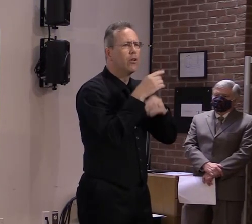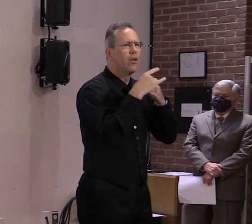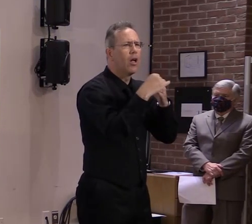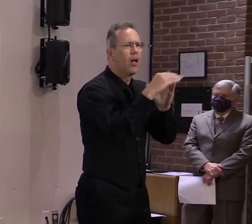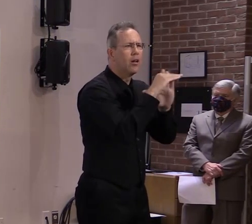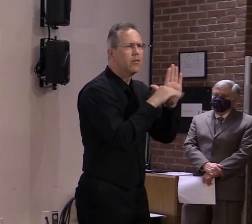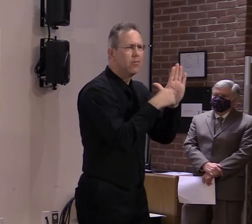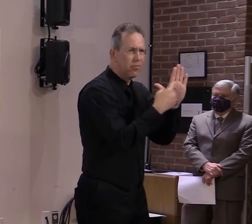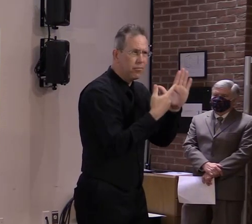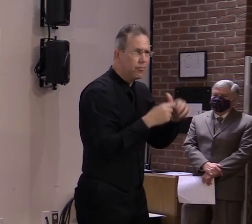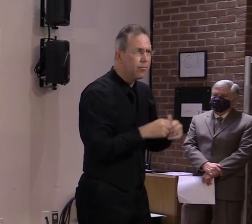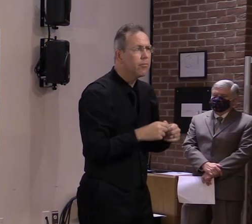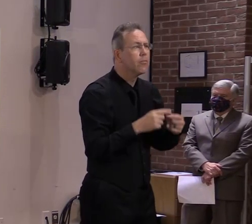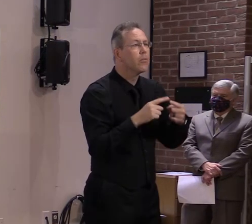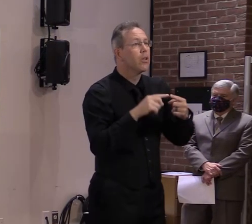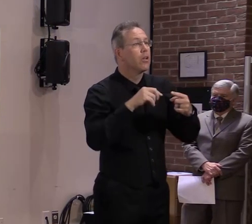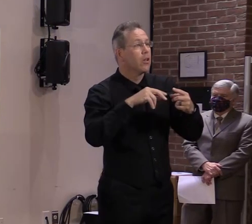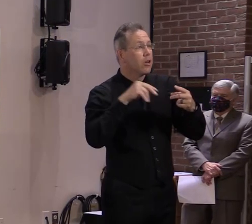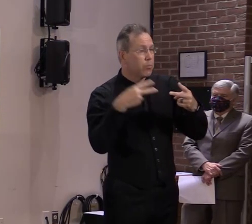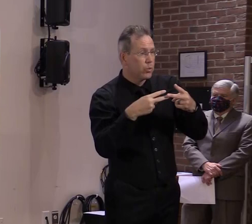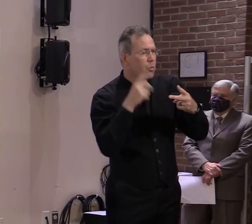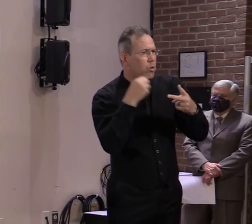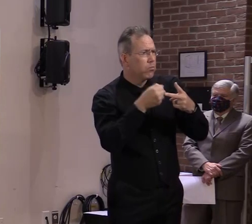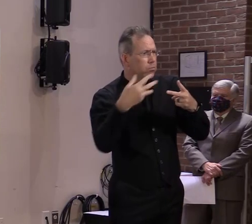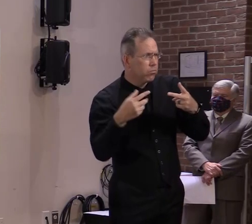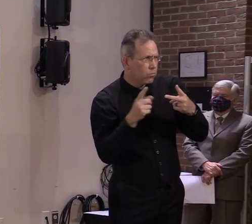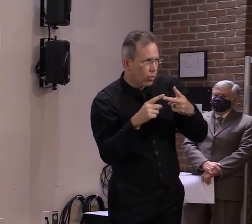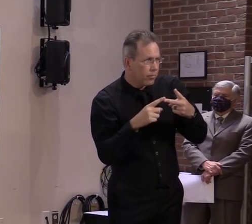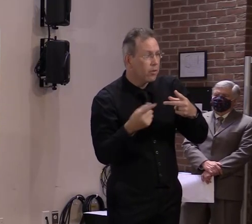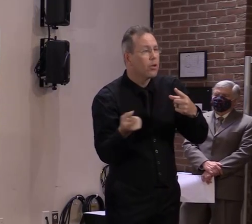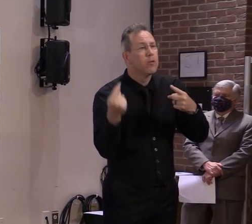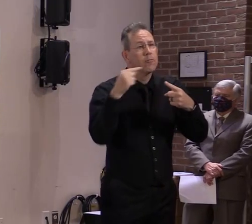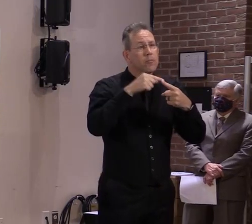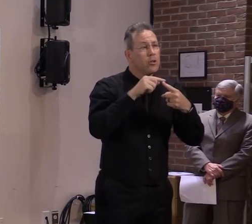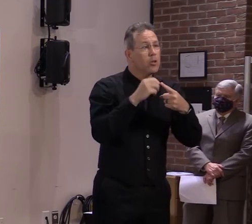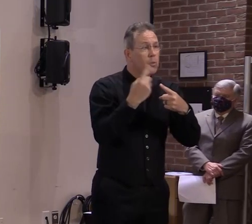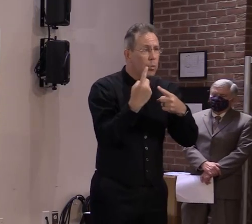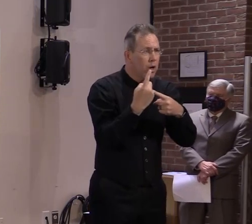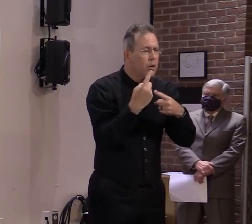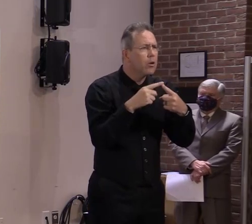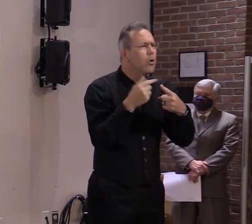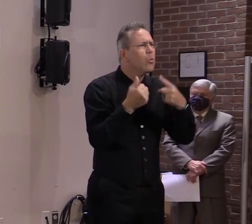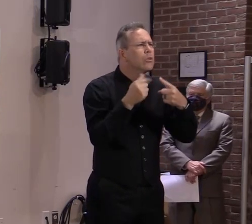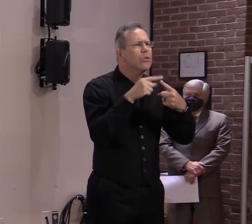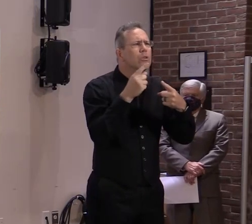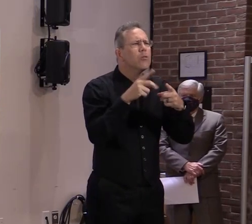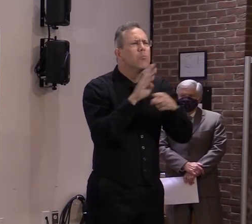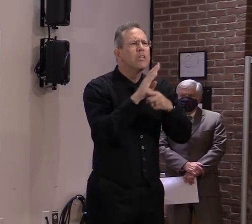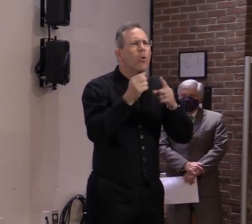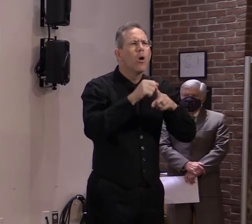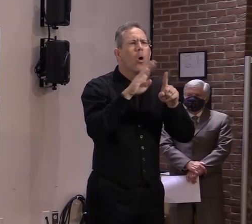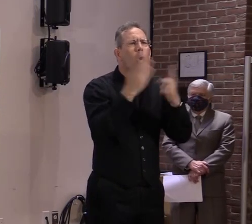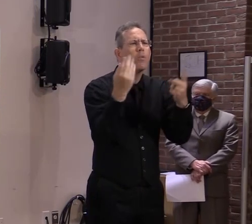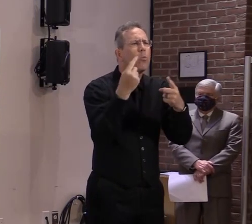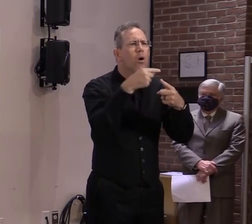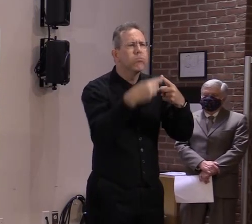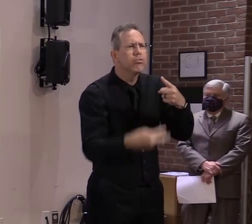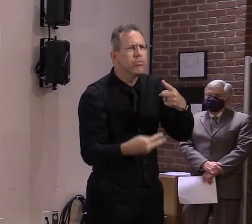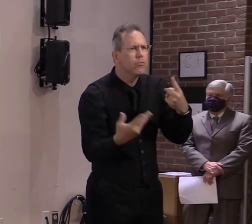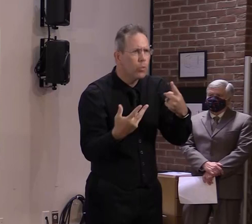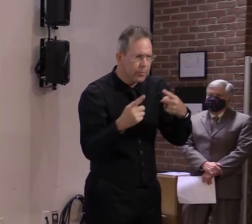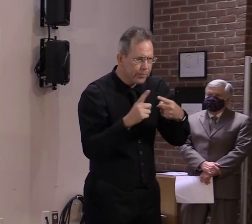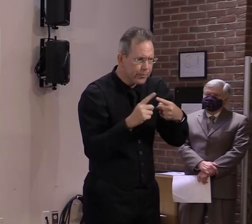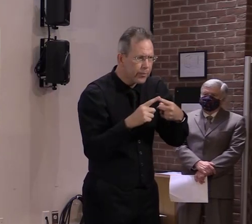gatherings. Beginning tomorrow, May 1st, the following sectors move to universal guidance: manufacturing, construction, and